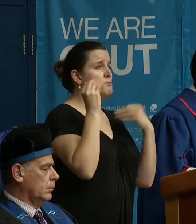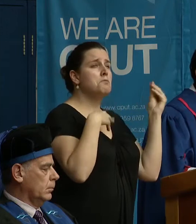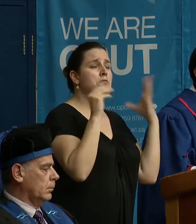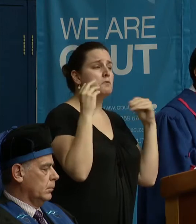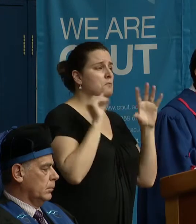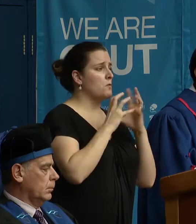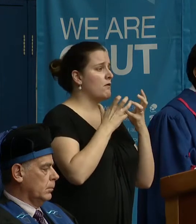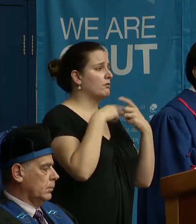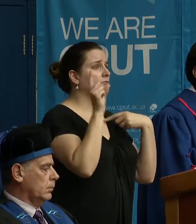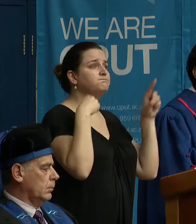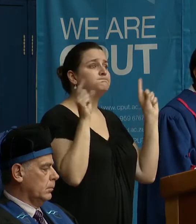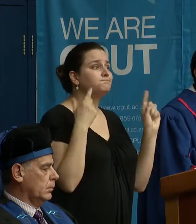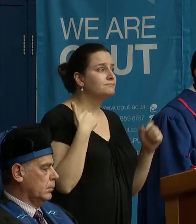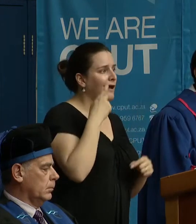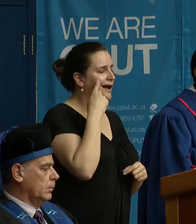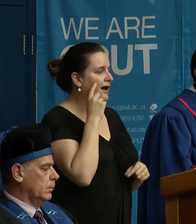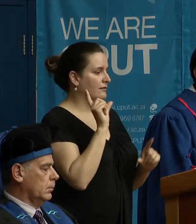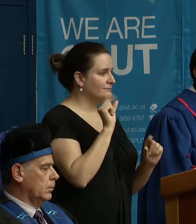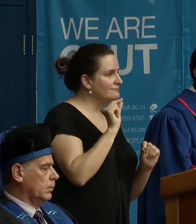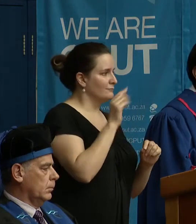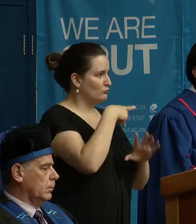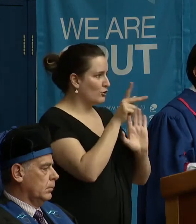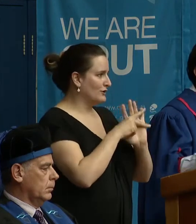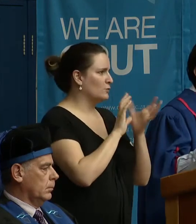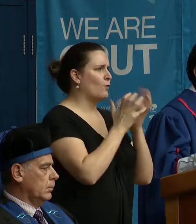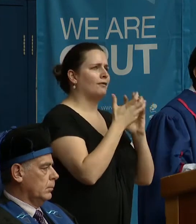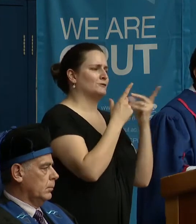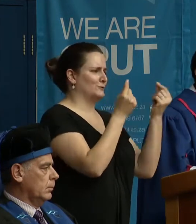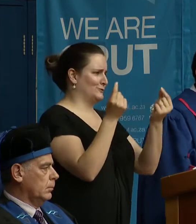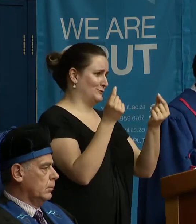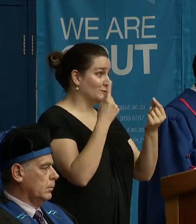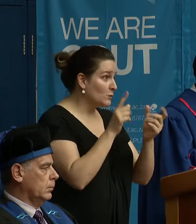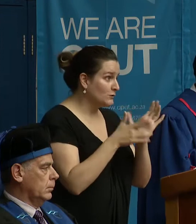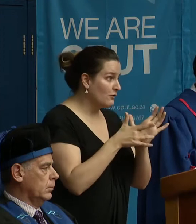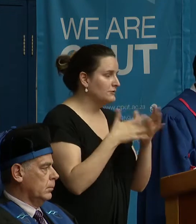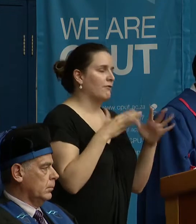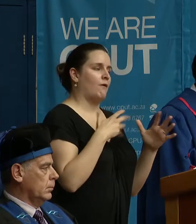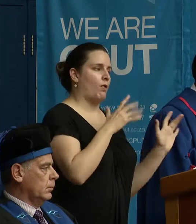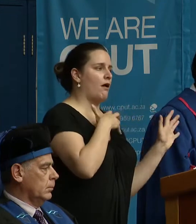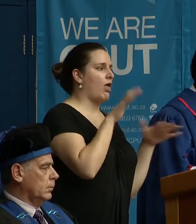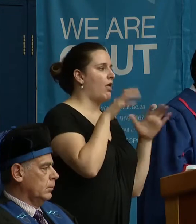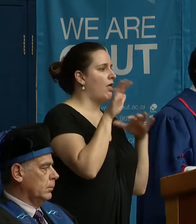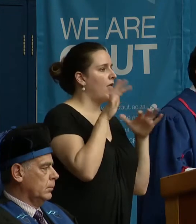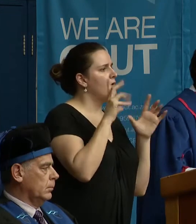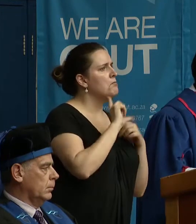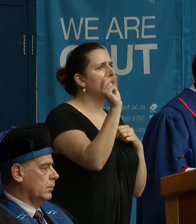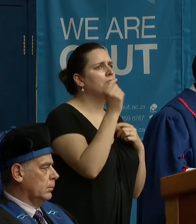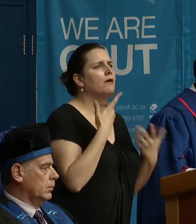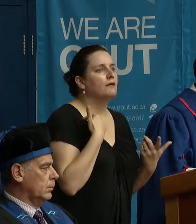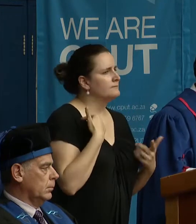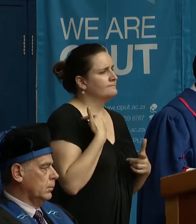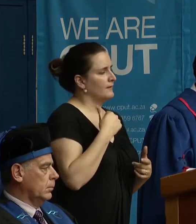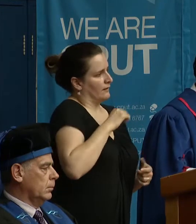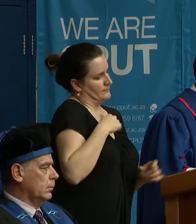were so many opportunities to do interesting projects around the world, especially in the field of technology. I wanted to stay and make a difference